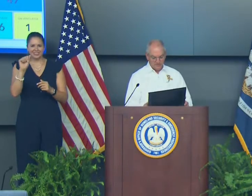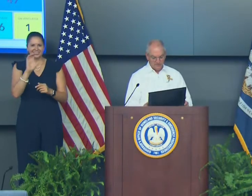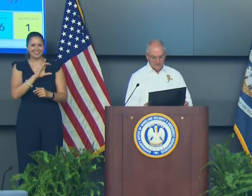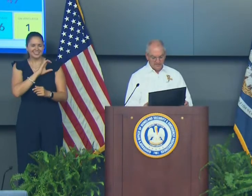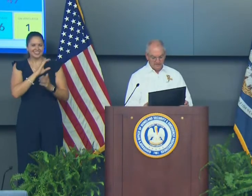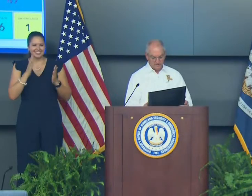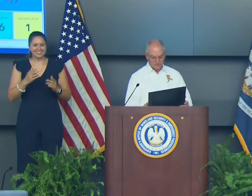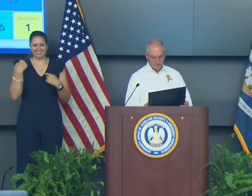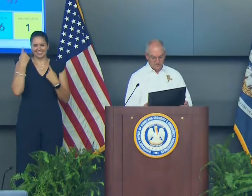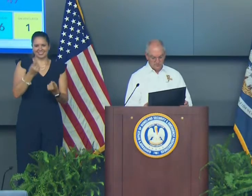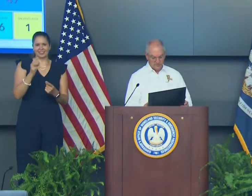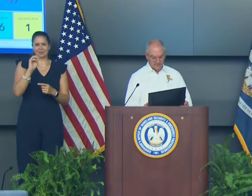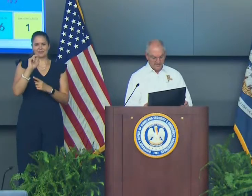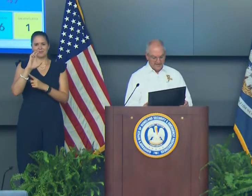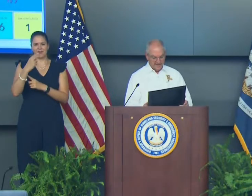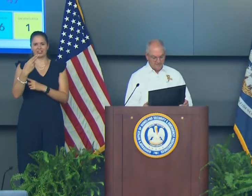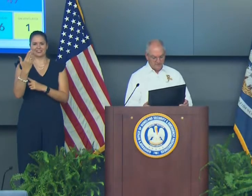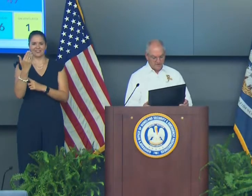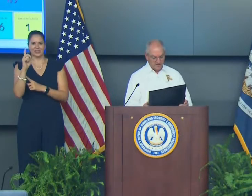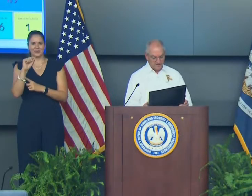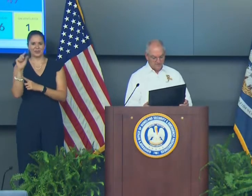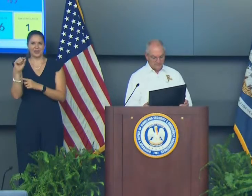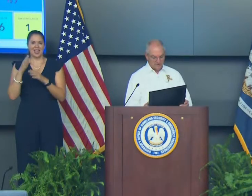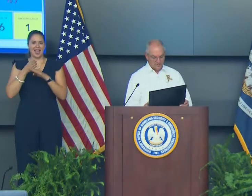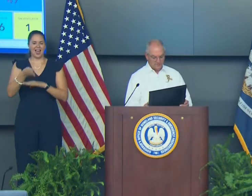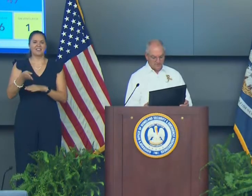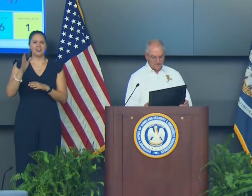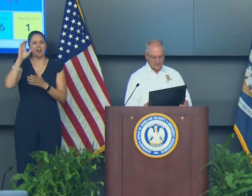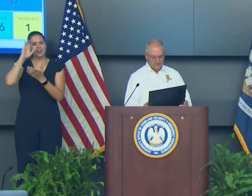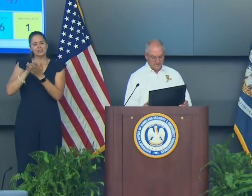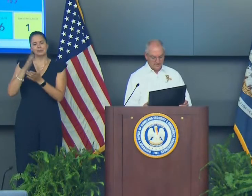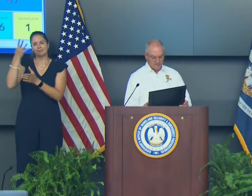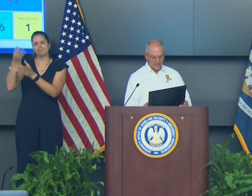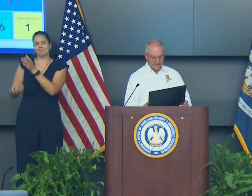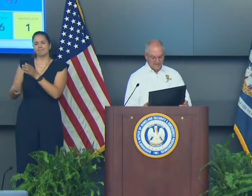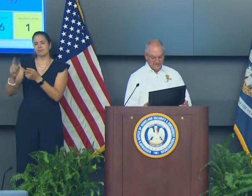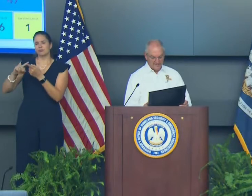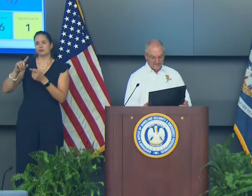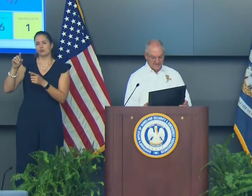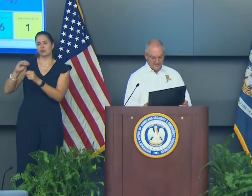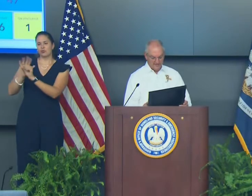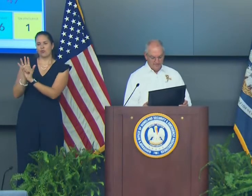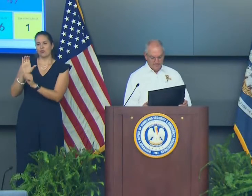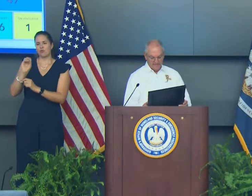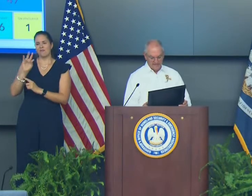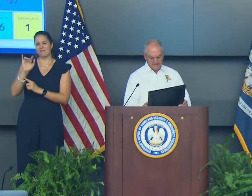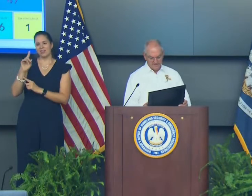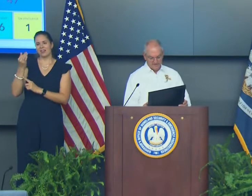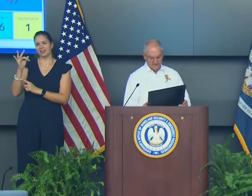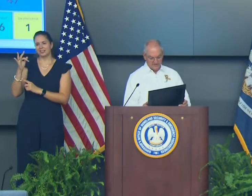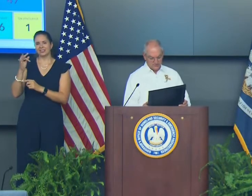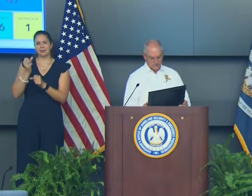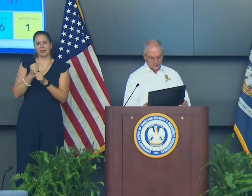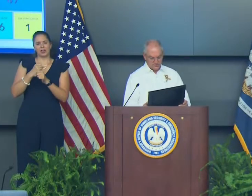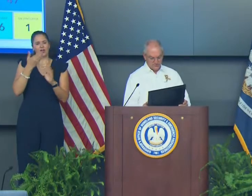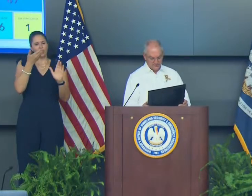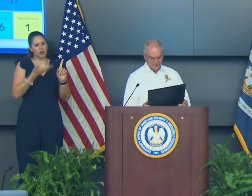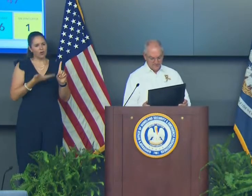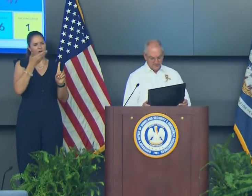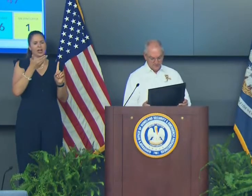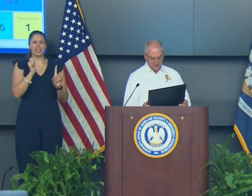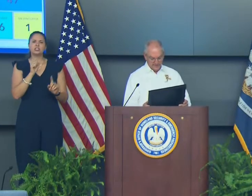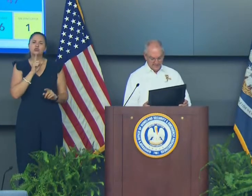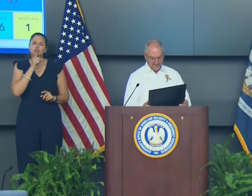since March 15, 2020, after the loss of her husband to COVID-19, making her a